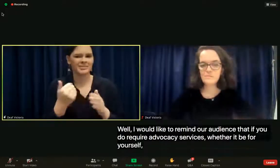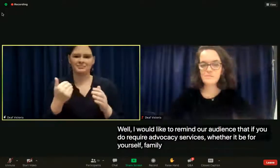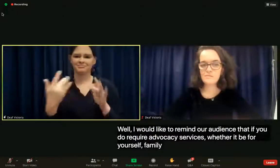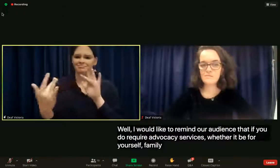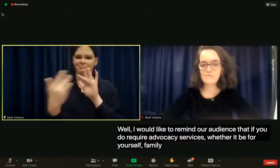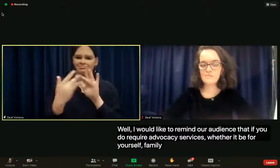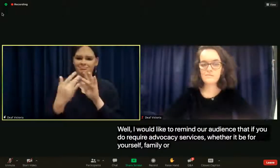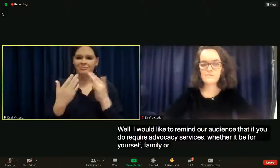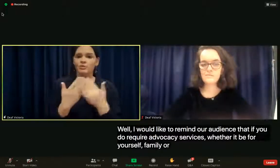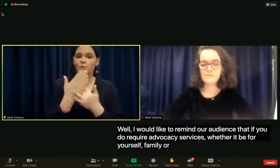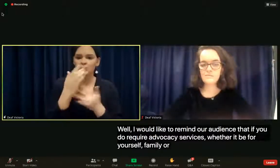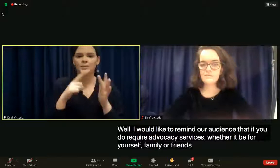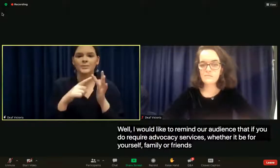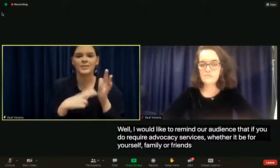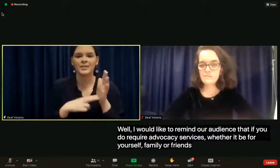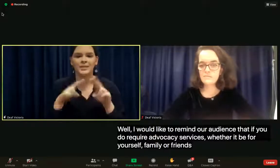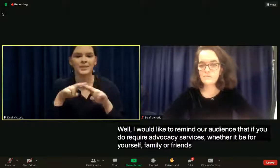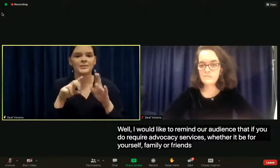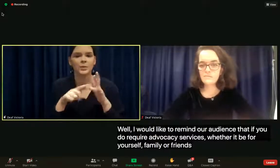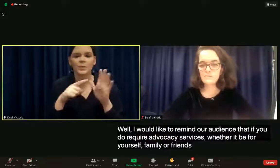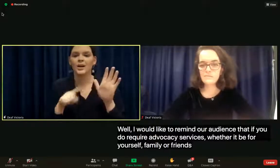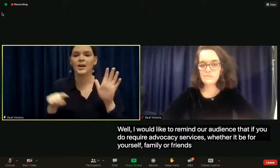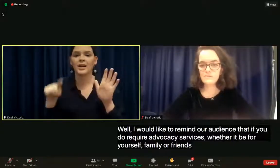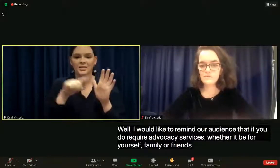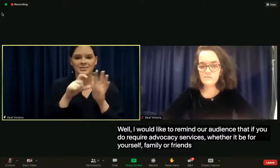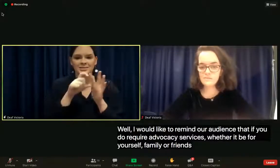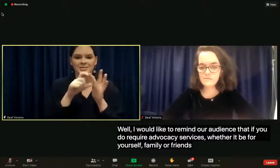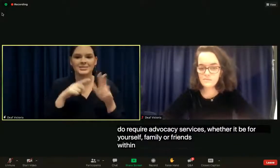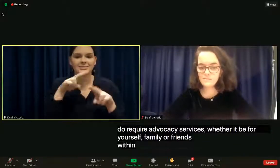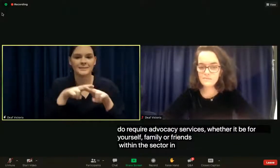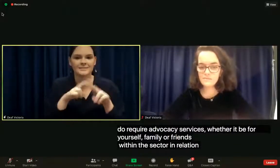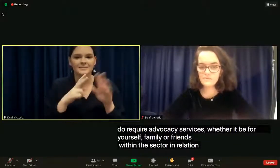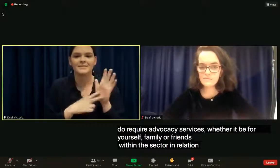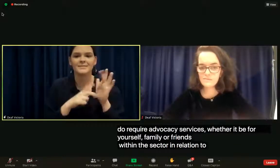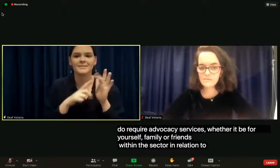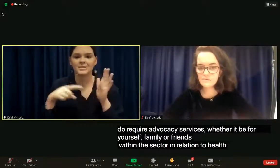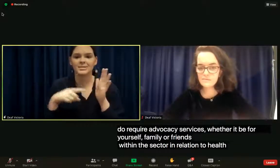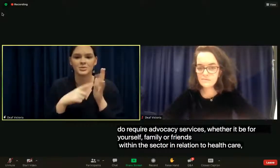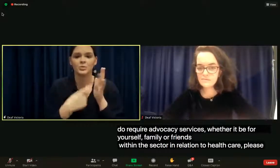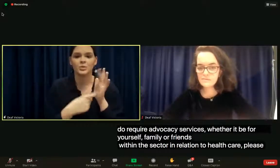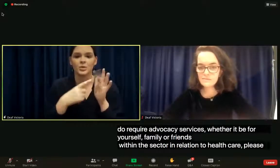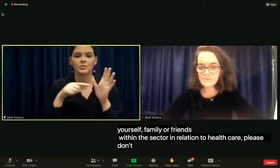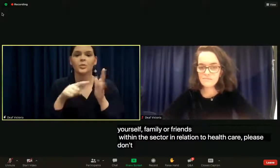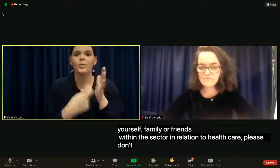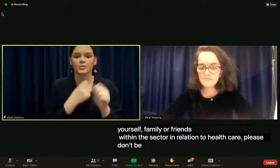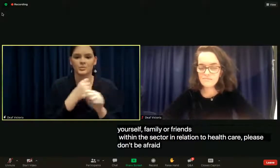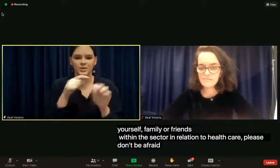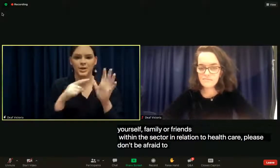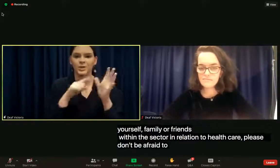to healthcare, then please don't be afraid to reach out to us at the inbox previously mentioned,